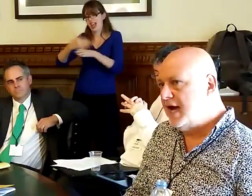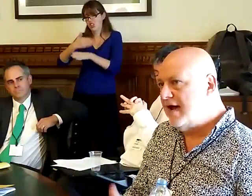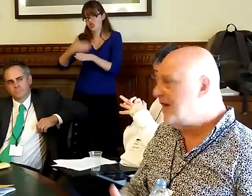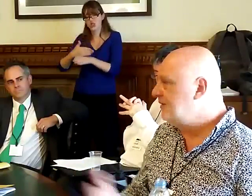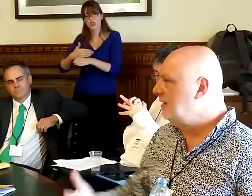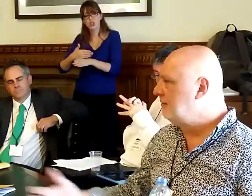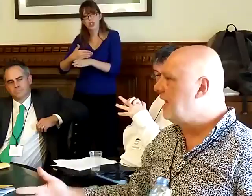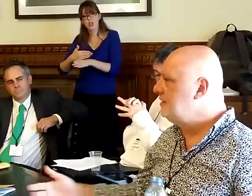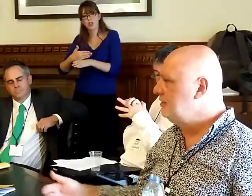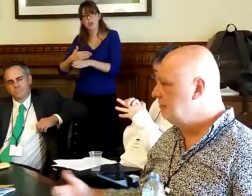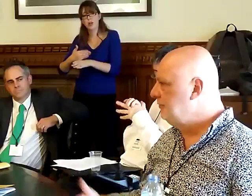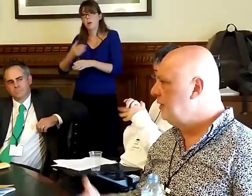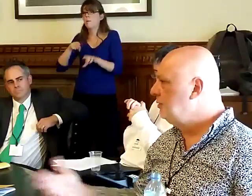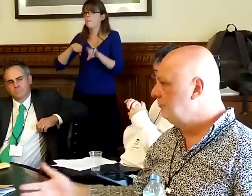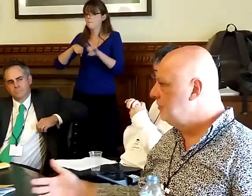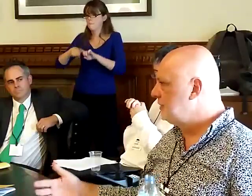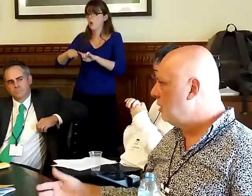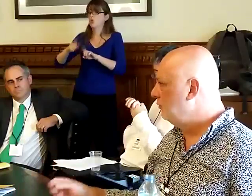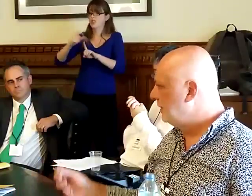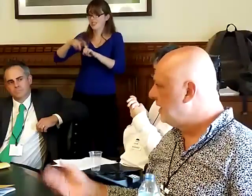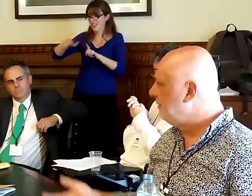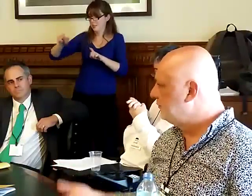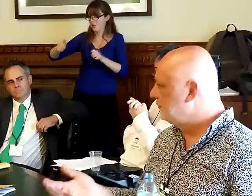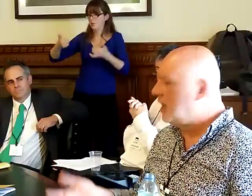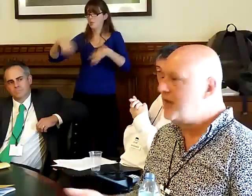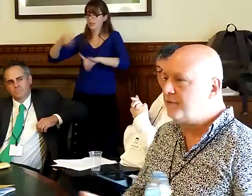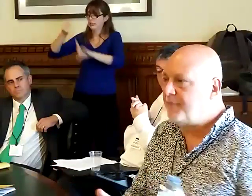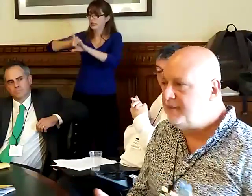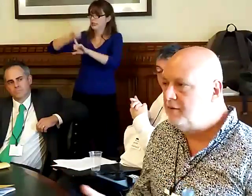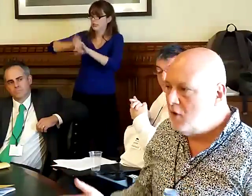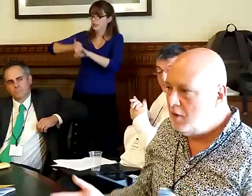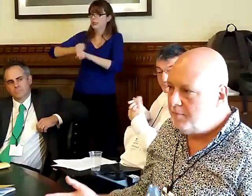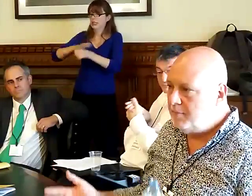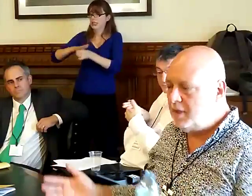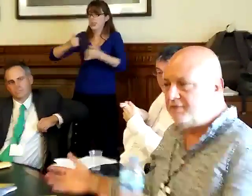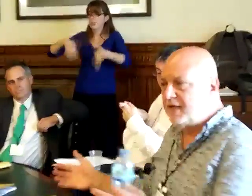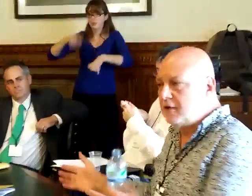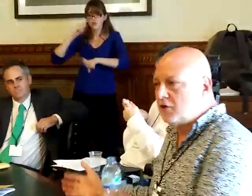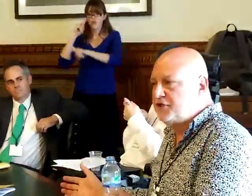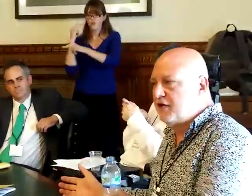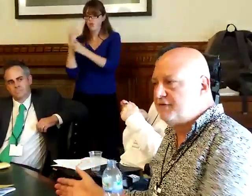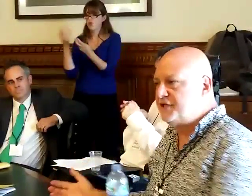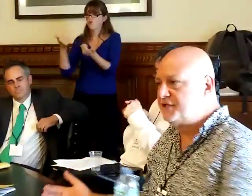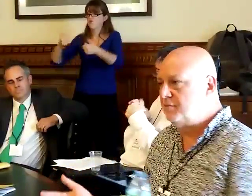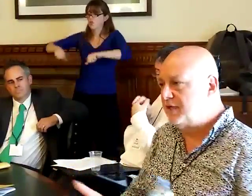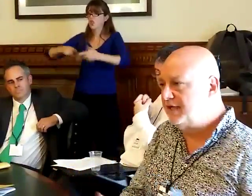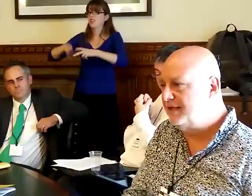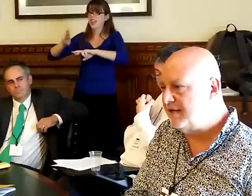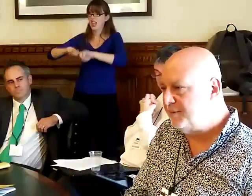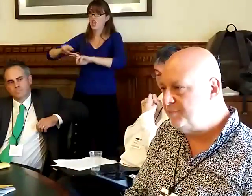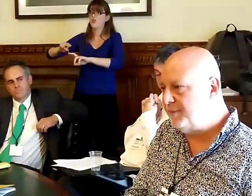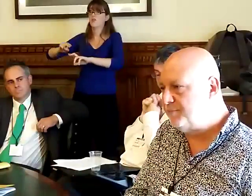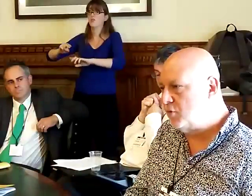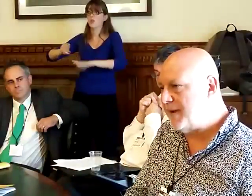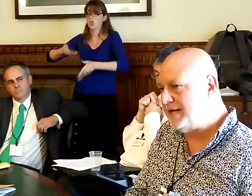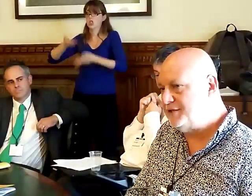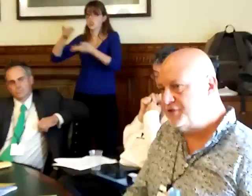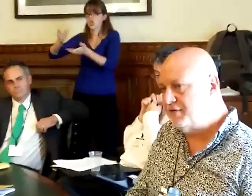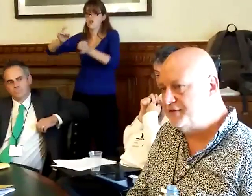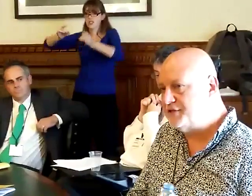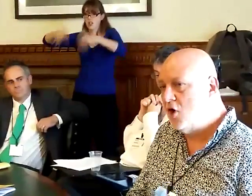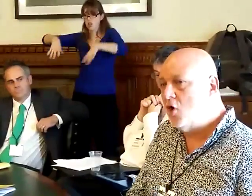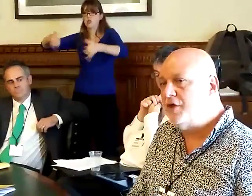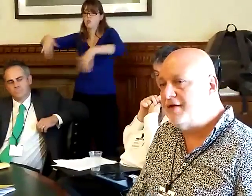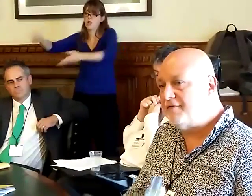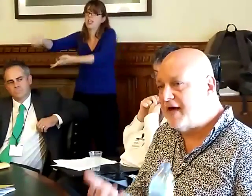action, have had their cases reviewed and resolved, and they've either been, if they've lost services completely, they've been brought back